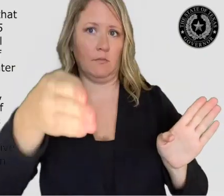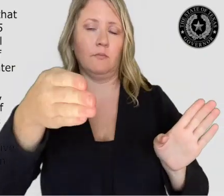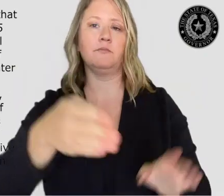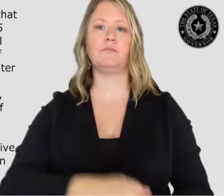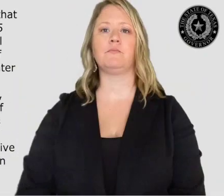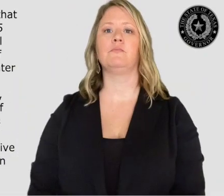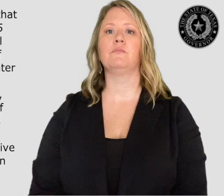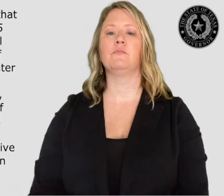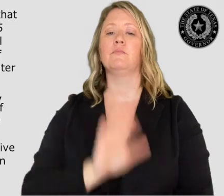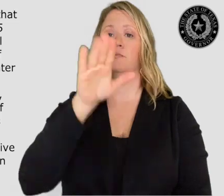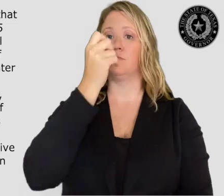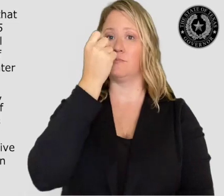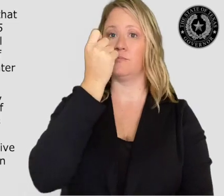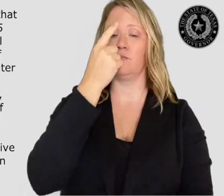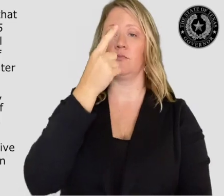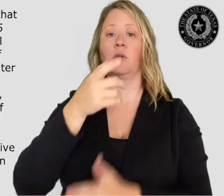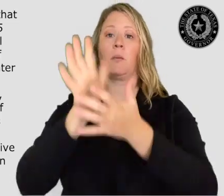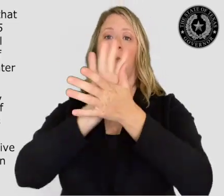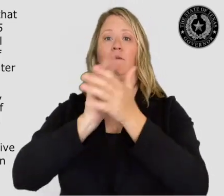must remain closed.